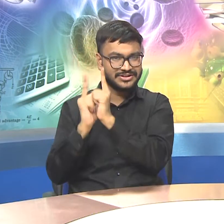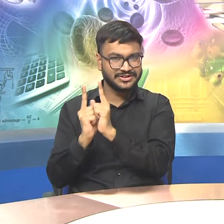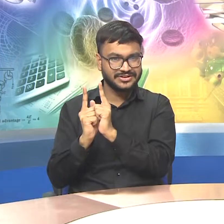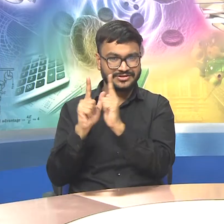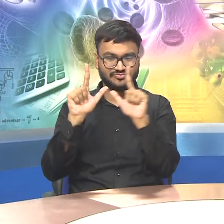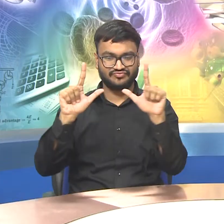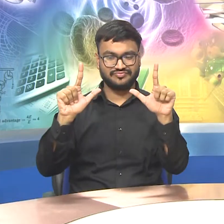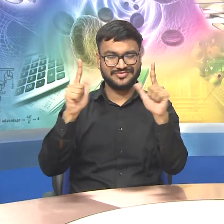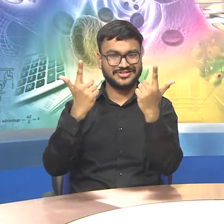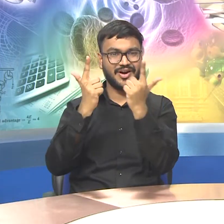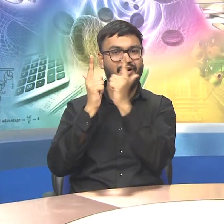Next is logic.